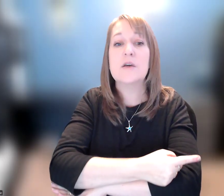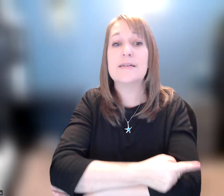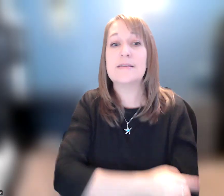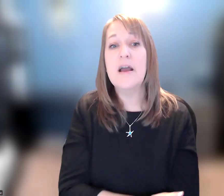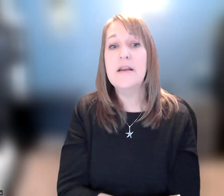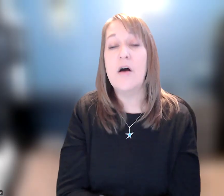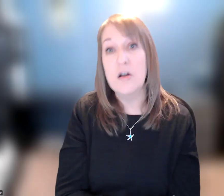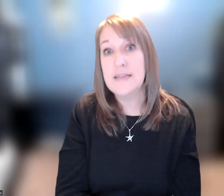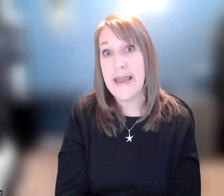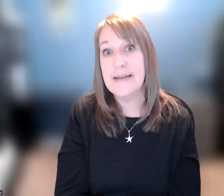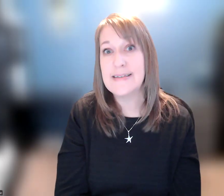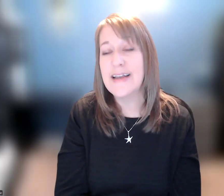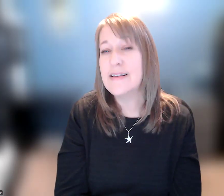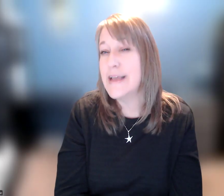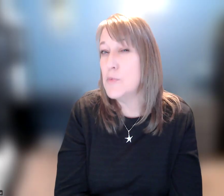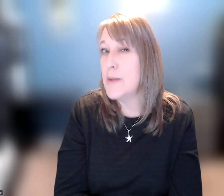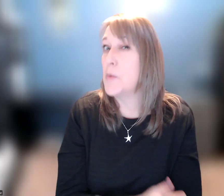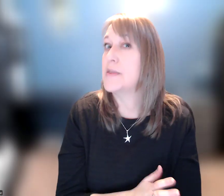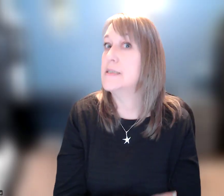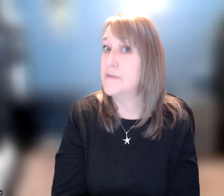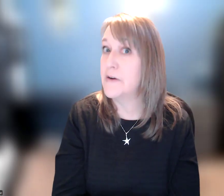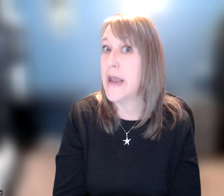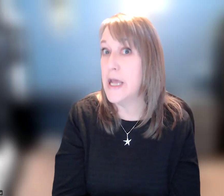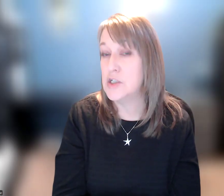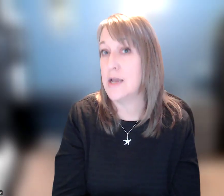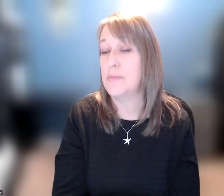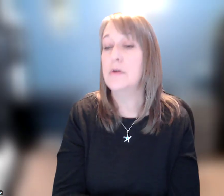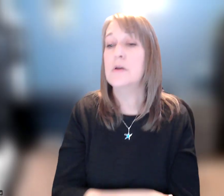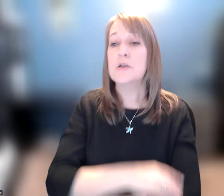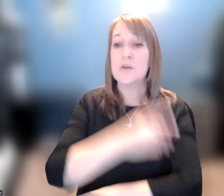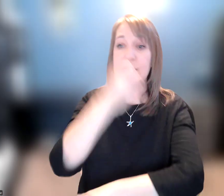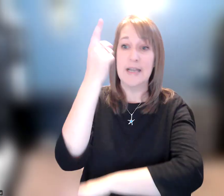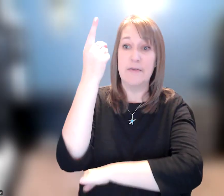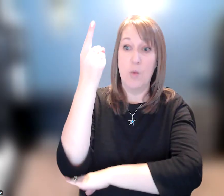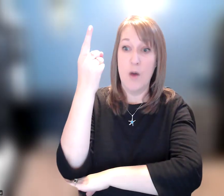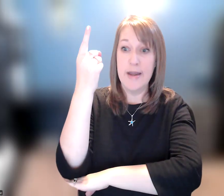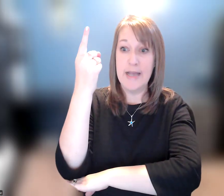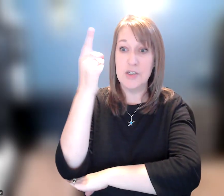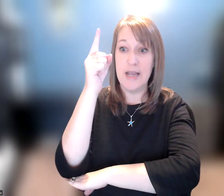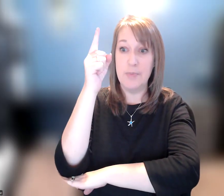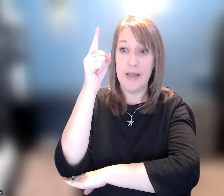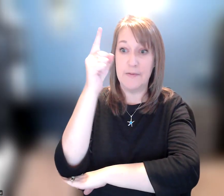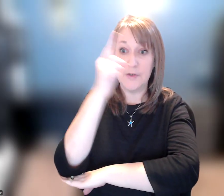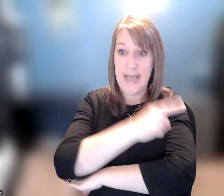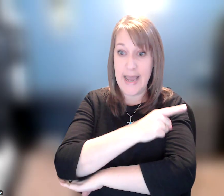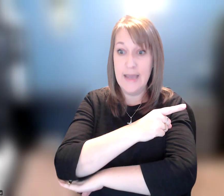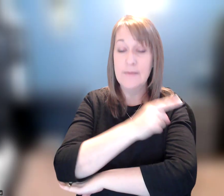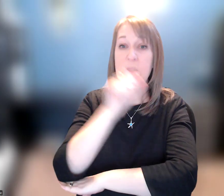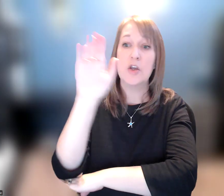it's signed all day. It's signed the same way, but with a different hand shape. So instead of a one hand shape, like for day, you're